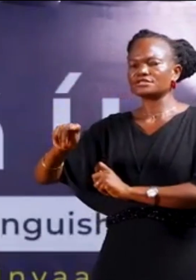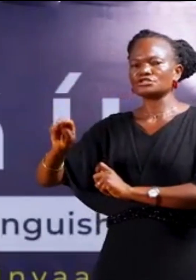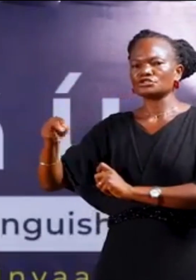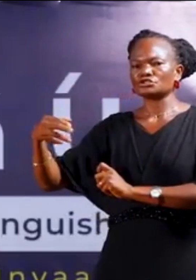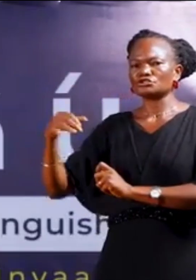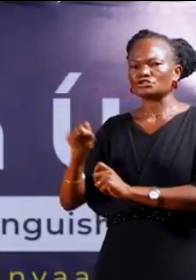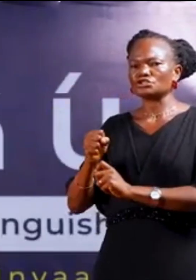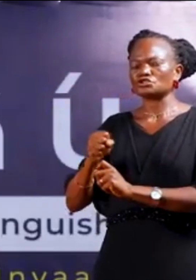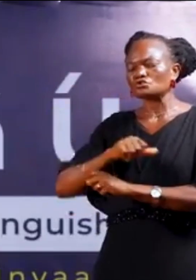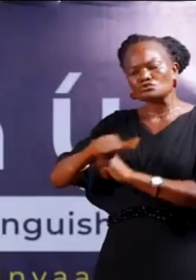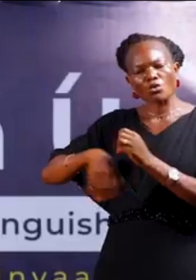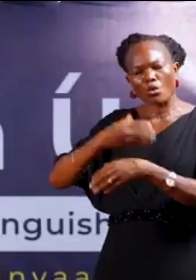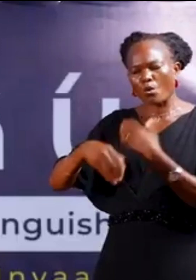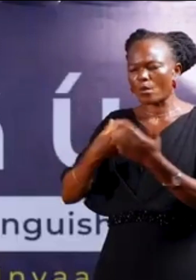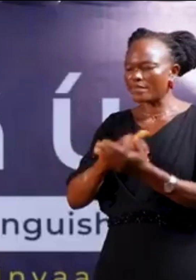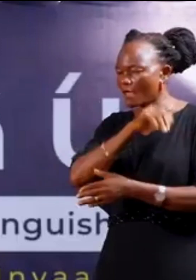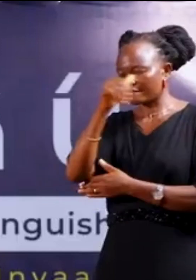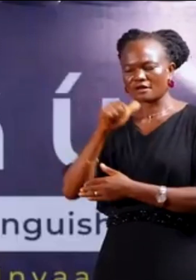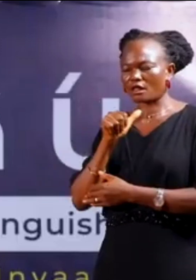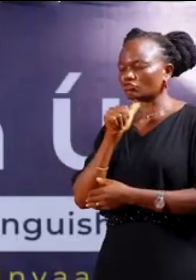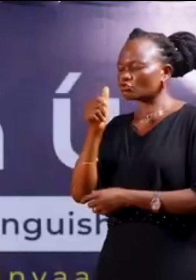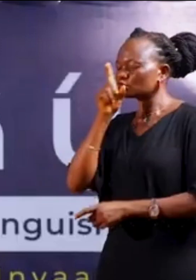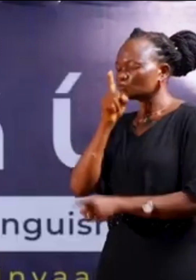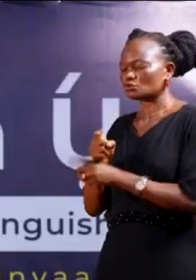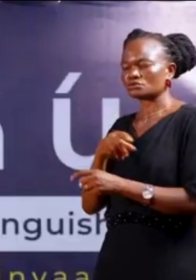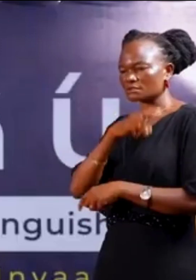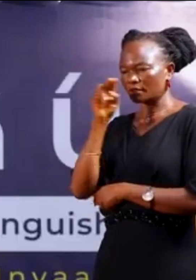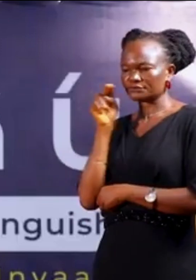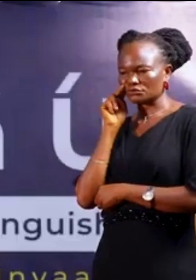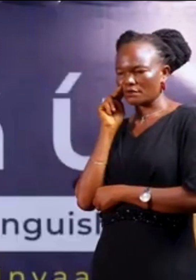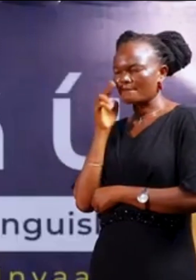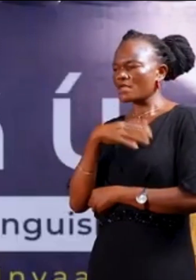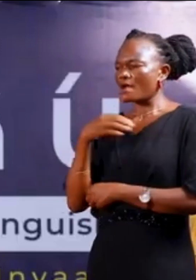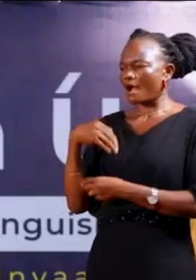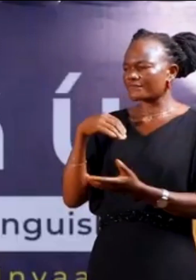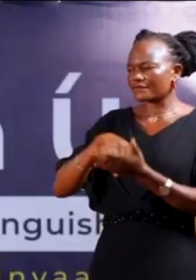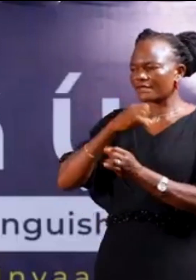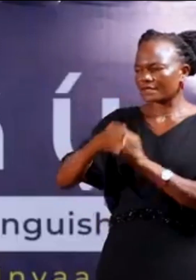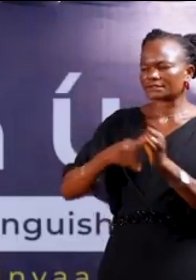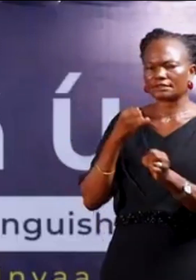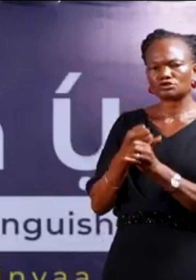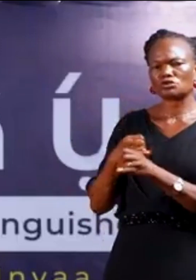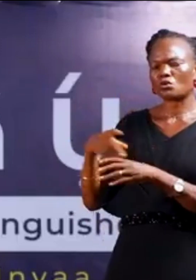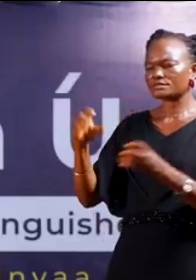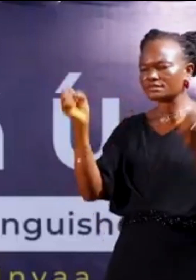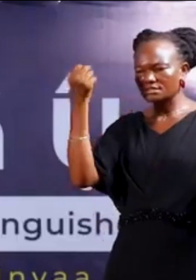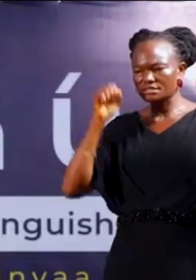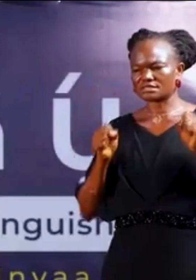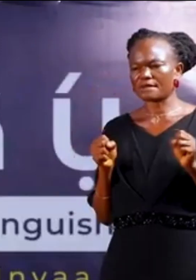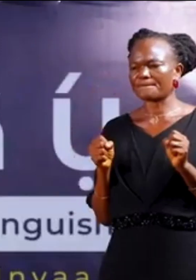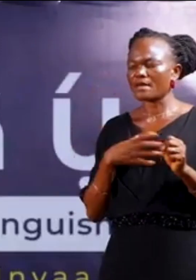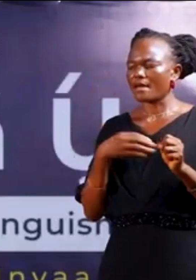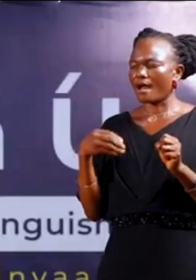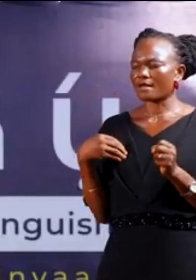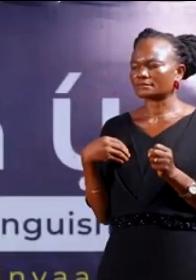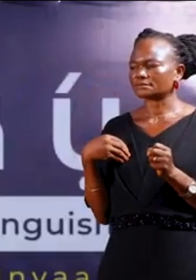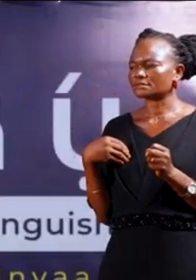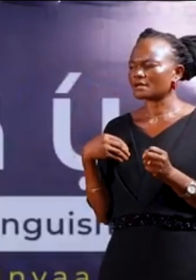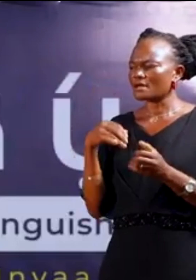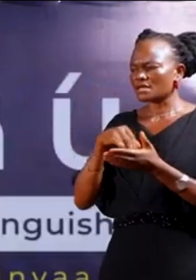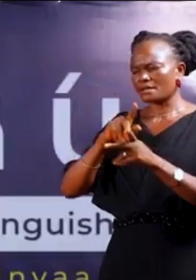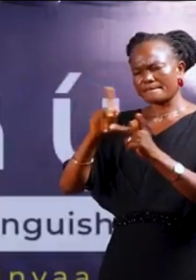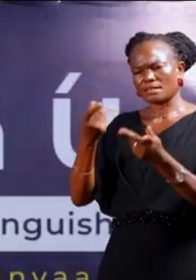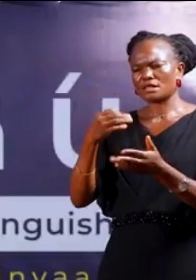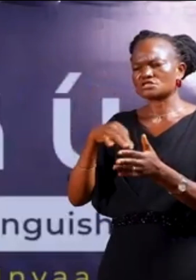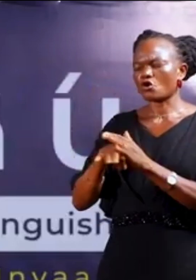Africa, not just in Nigeria. They gave up on the indirect rule system and in place